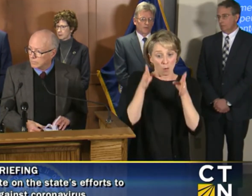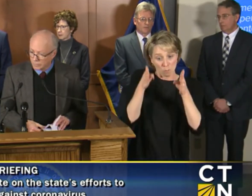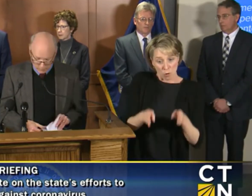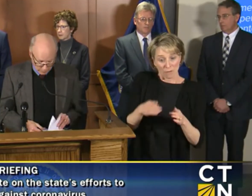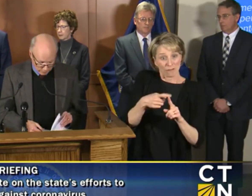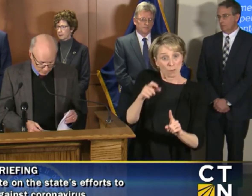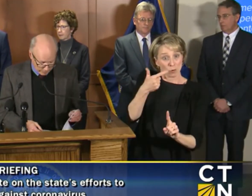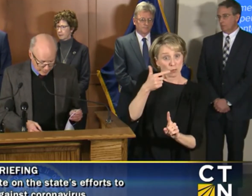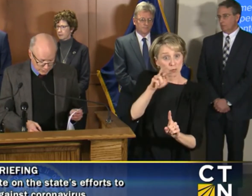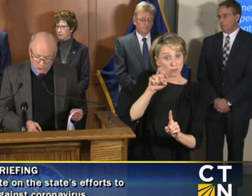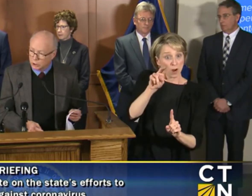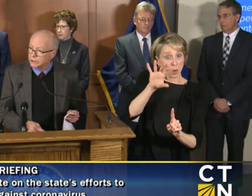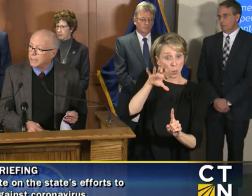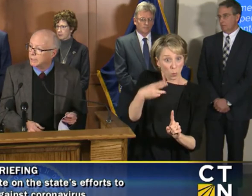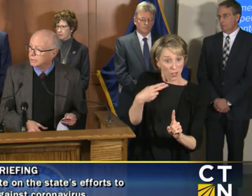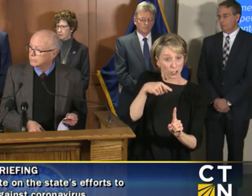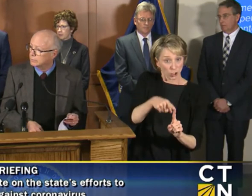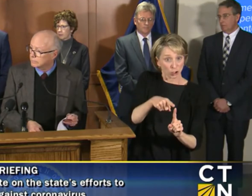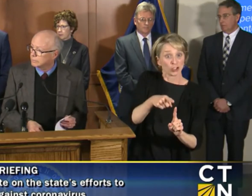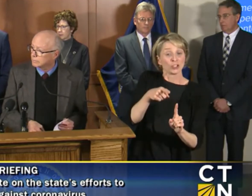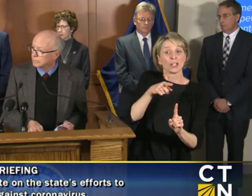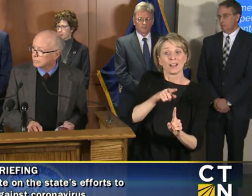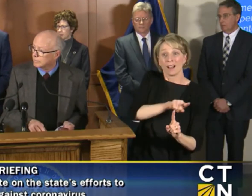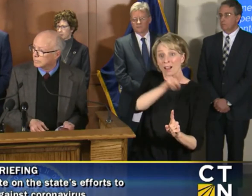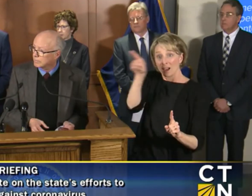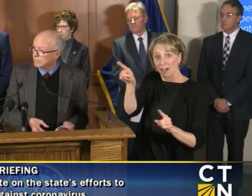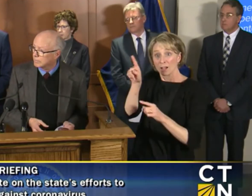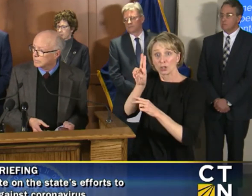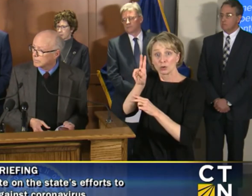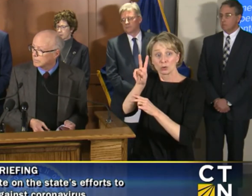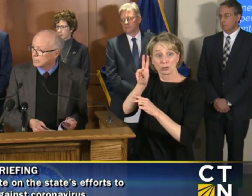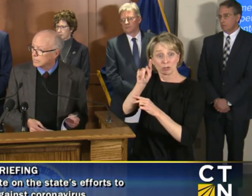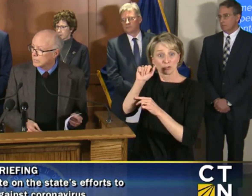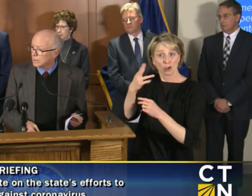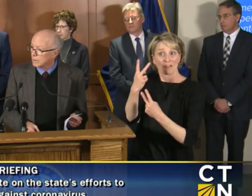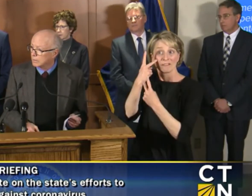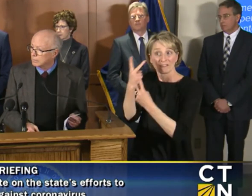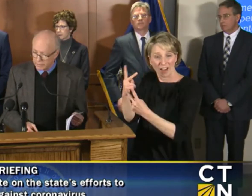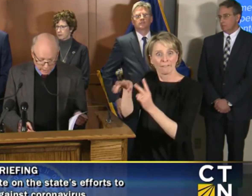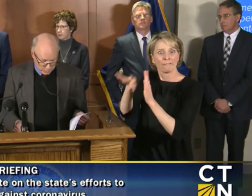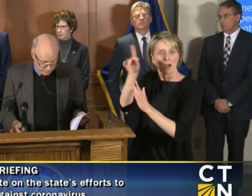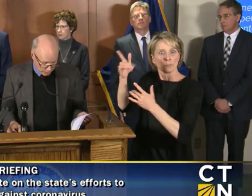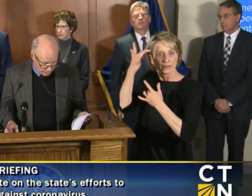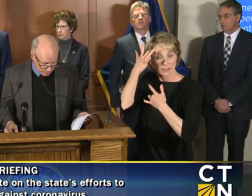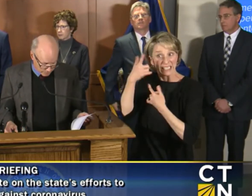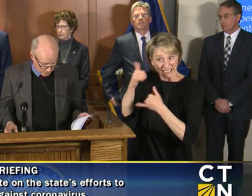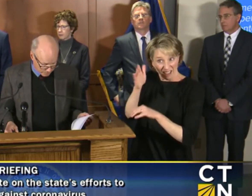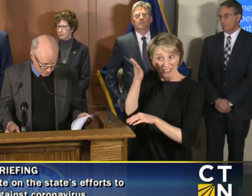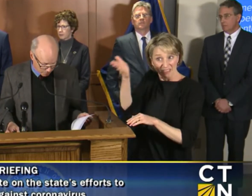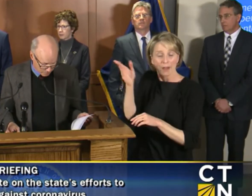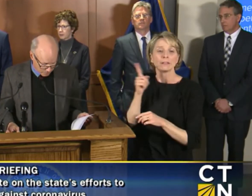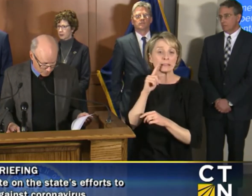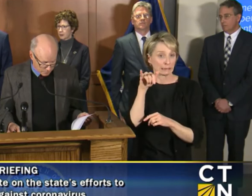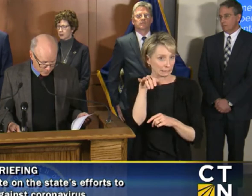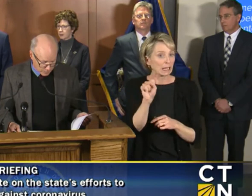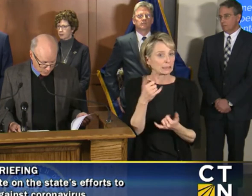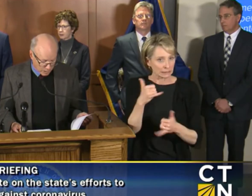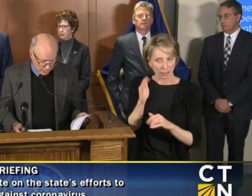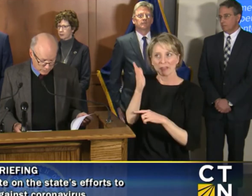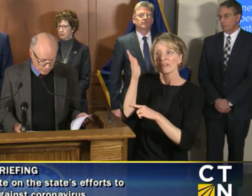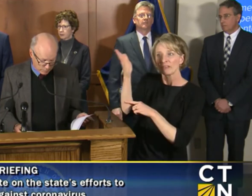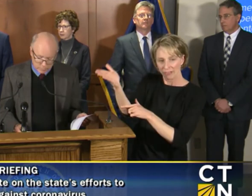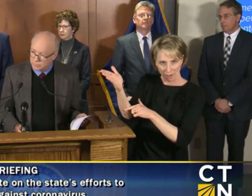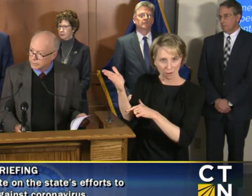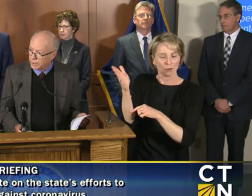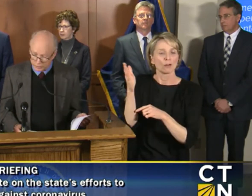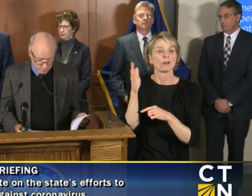still in Utah this time? That's our understanding. And then, so there was another person from Greenwich as well? Yes. So that is completely unrelated to Correct.